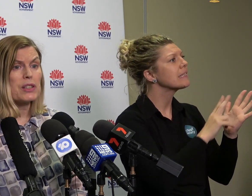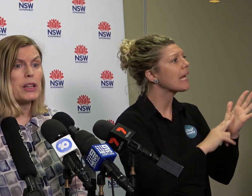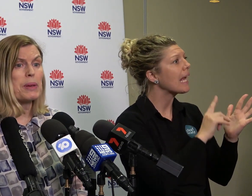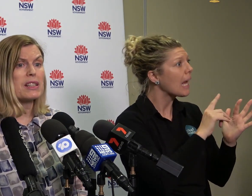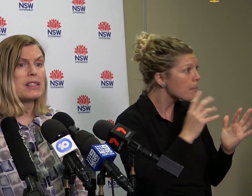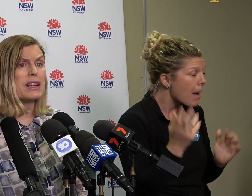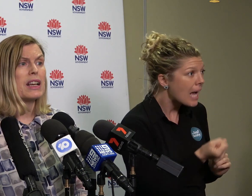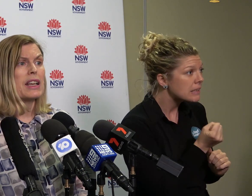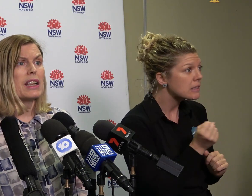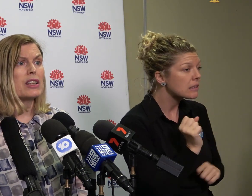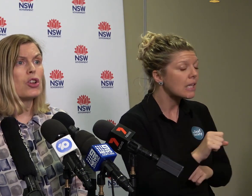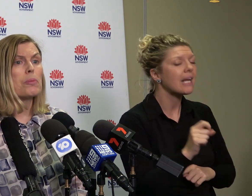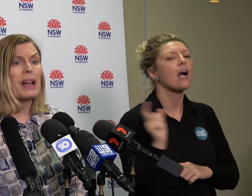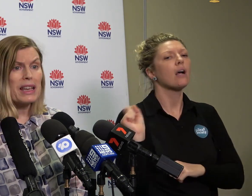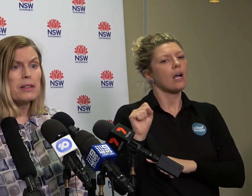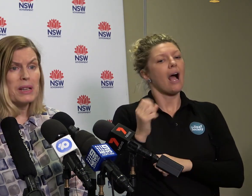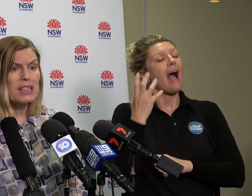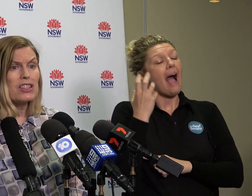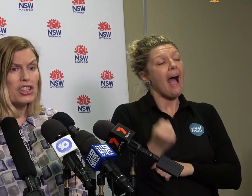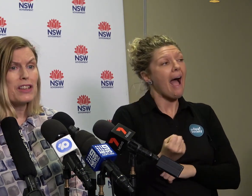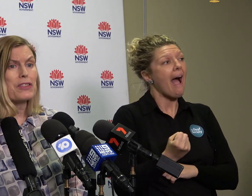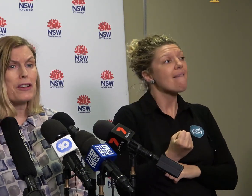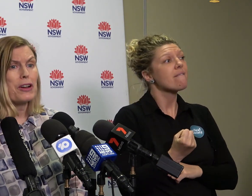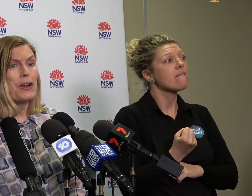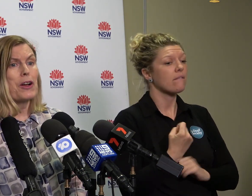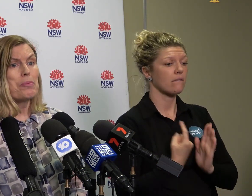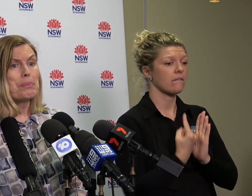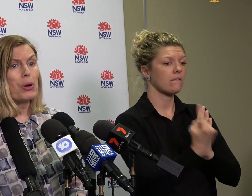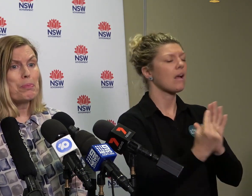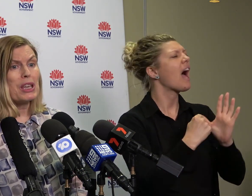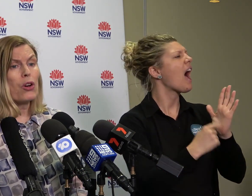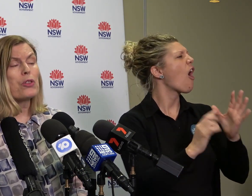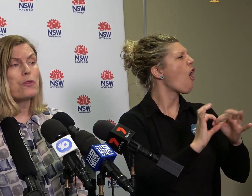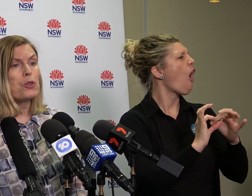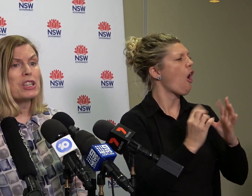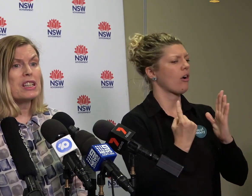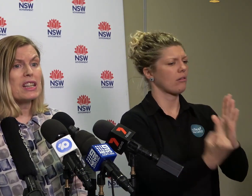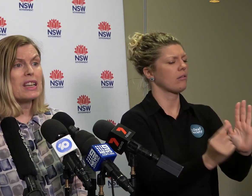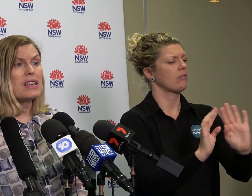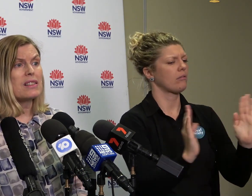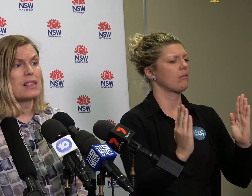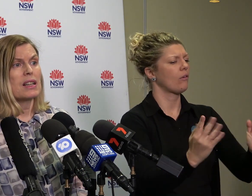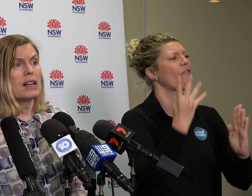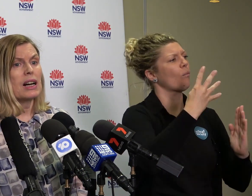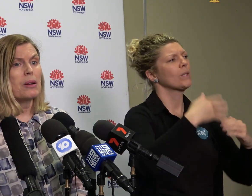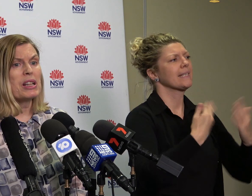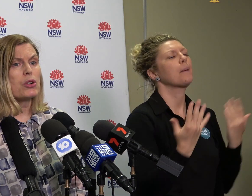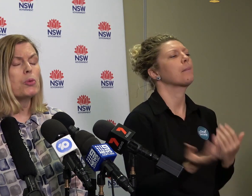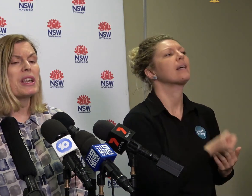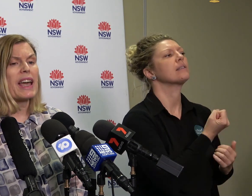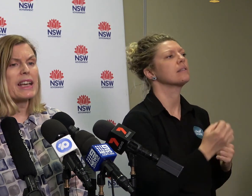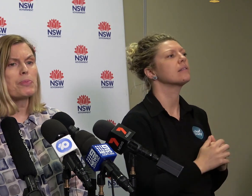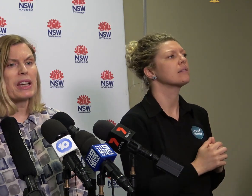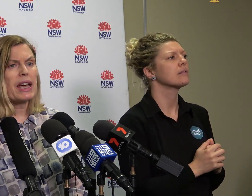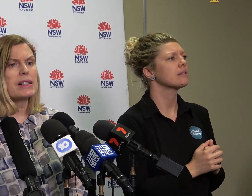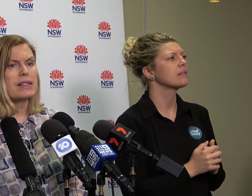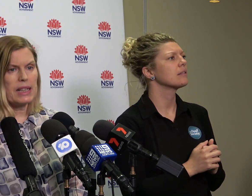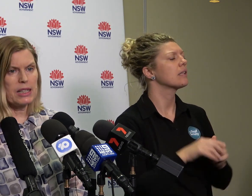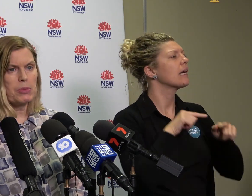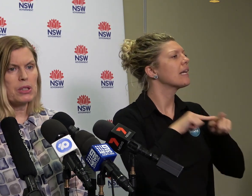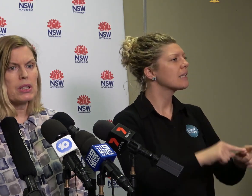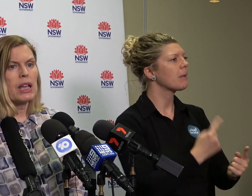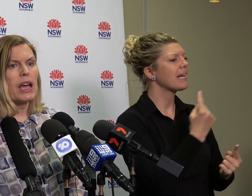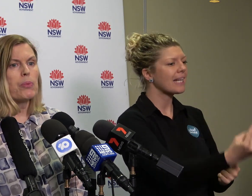patients progressively, but as I said, it's not a blanket message if they're beyond the 14 days, and so it will be a